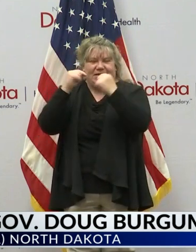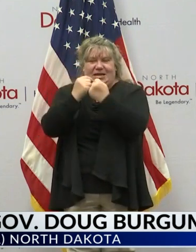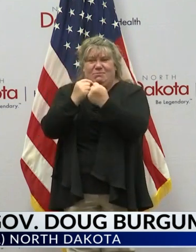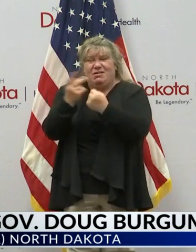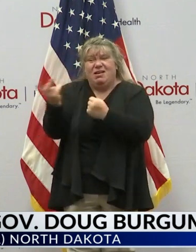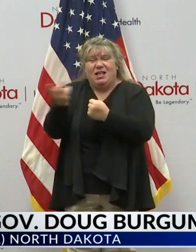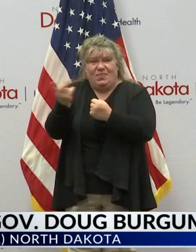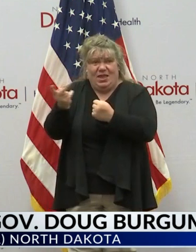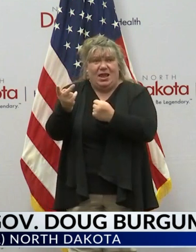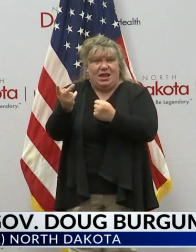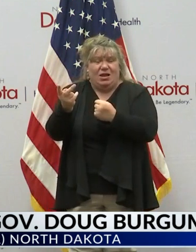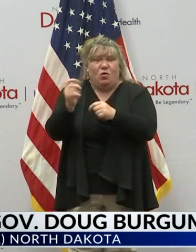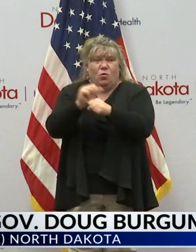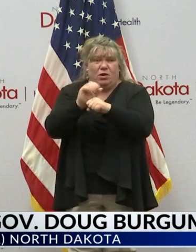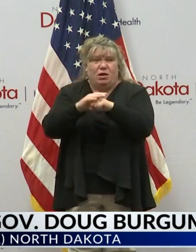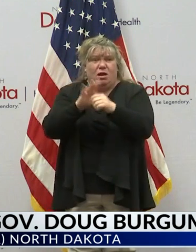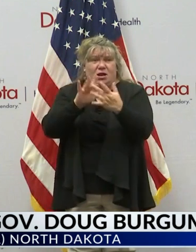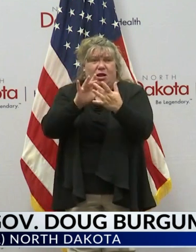stick around for